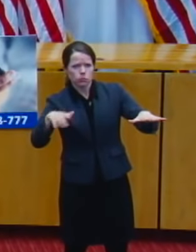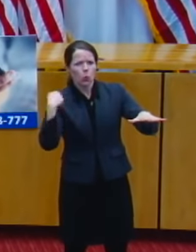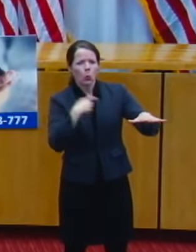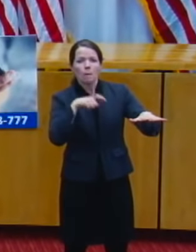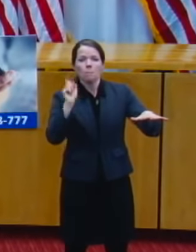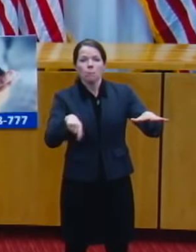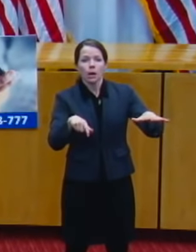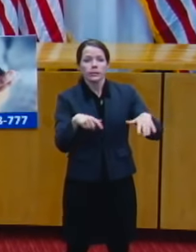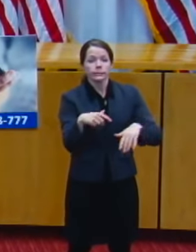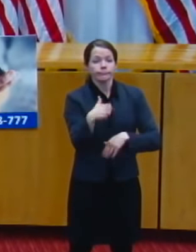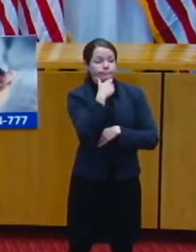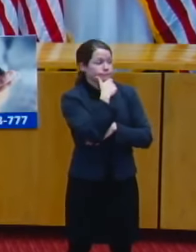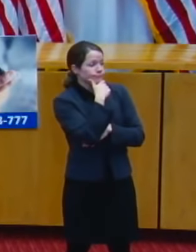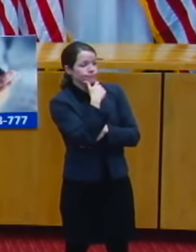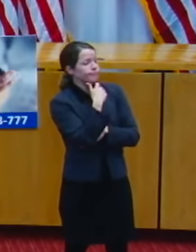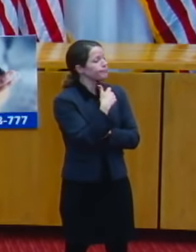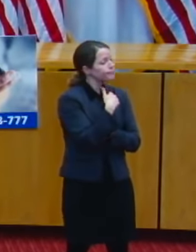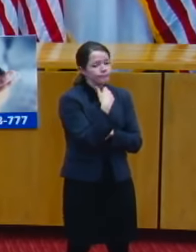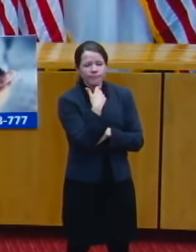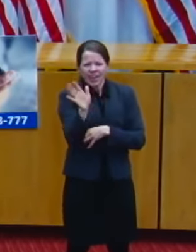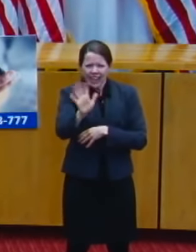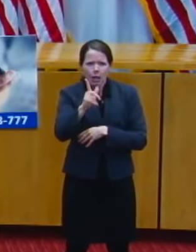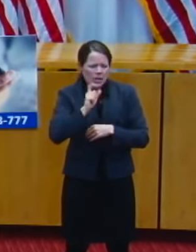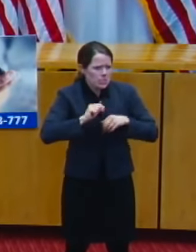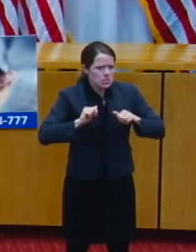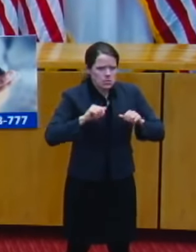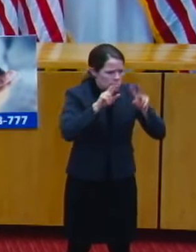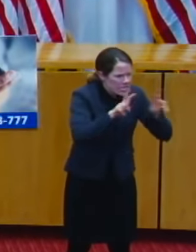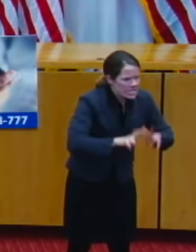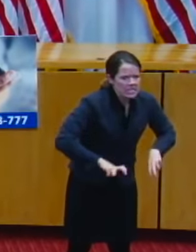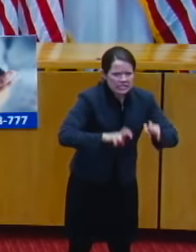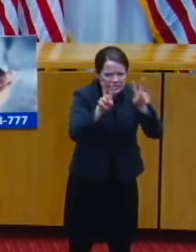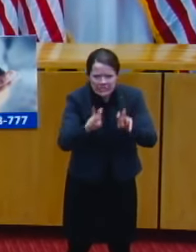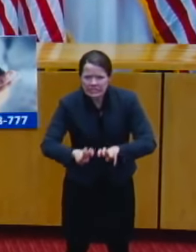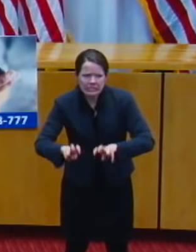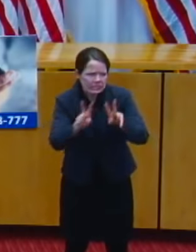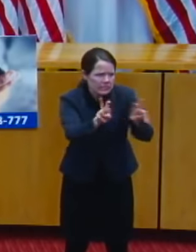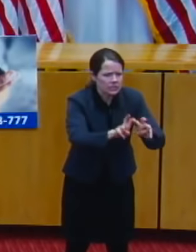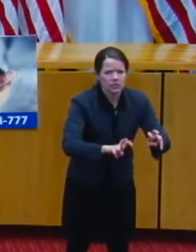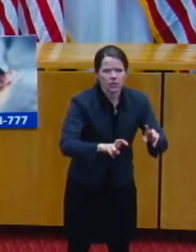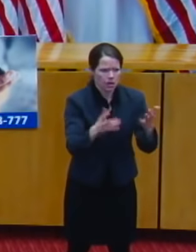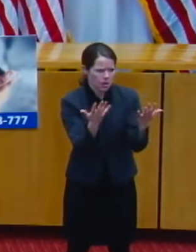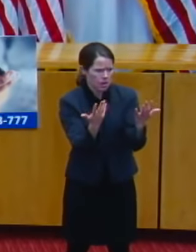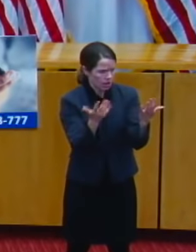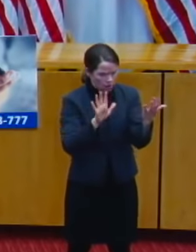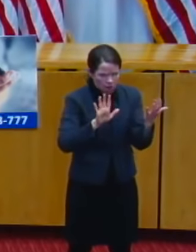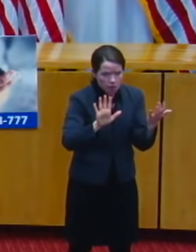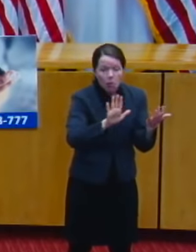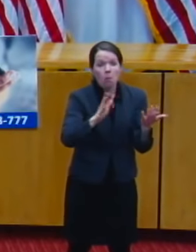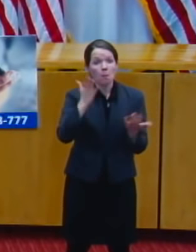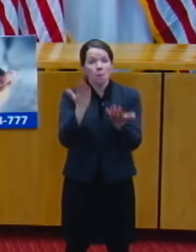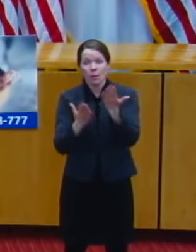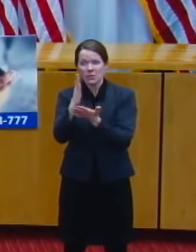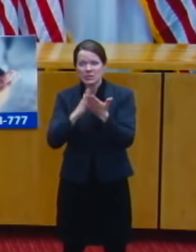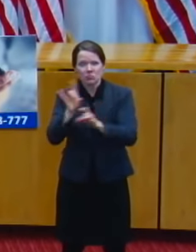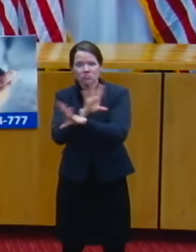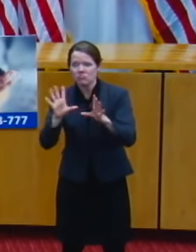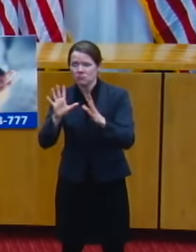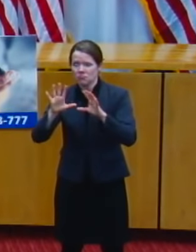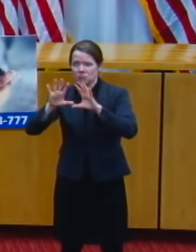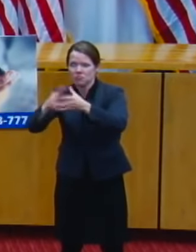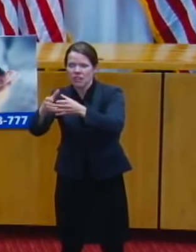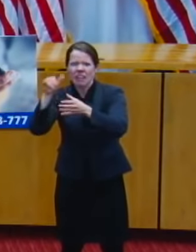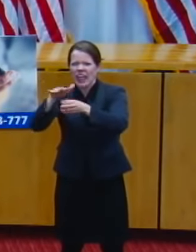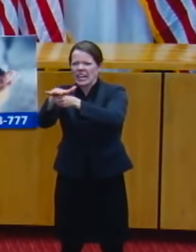whom the burden of illness and death is falling. It's important, yet it's actually essential for the Commonwealth's response